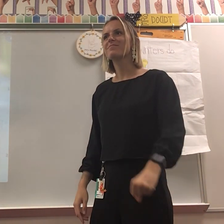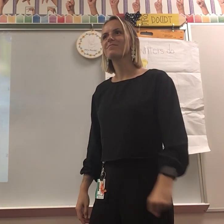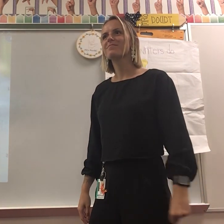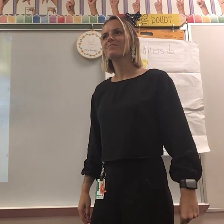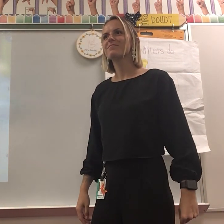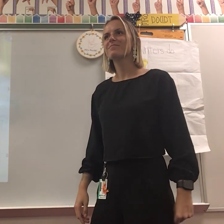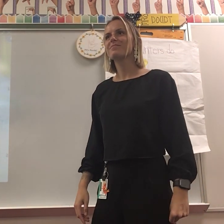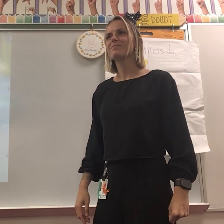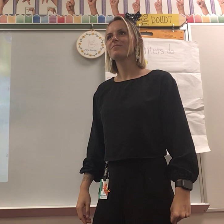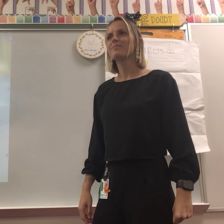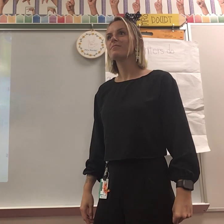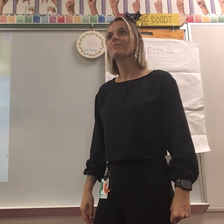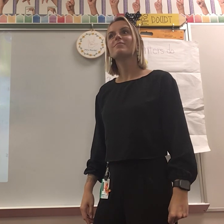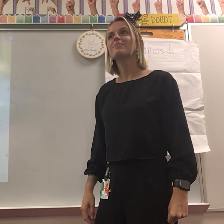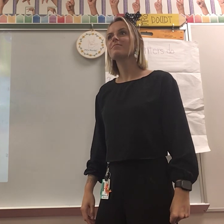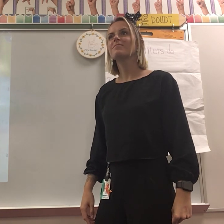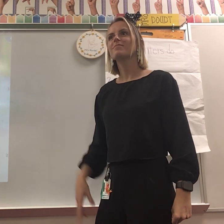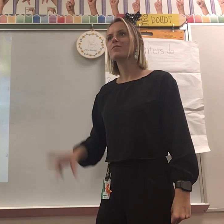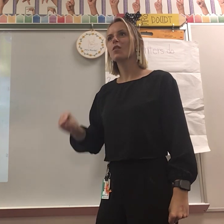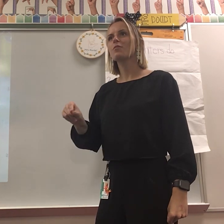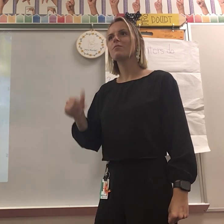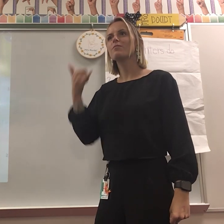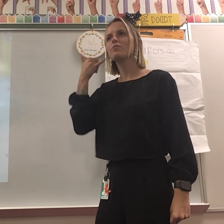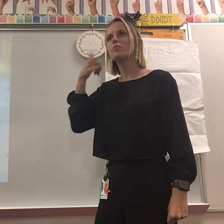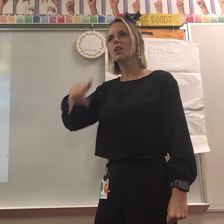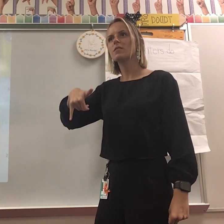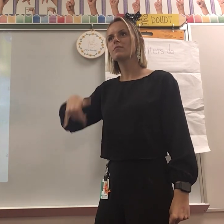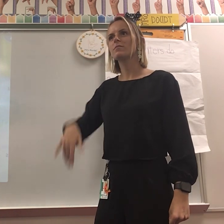Miss Golden. Where's your quotation?